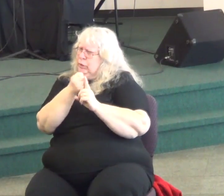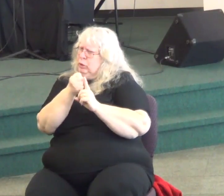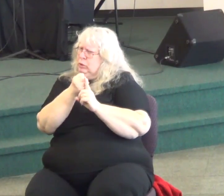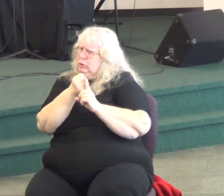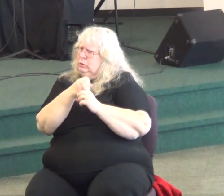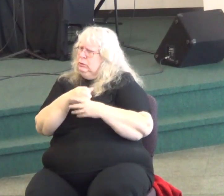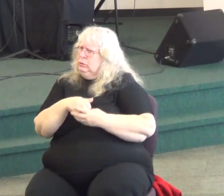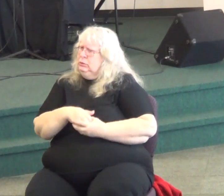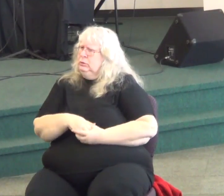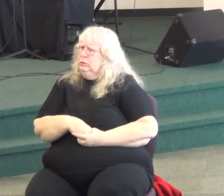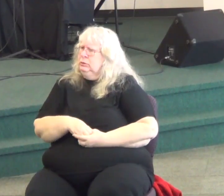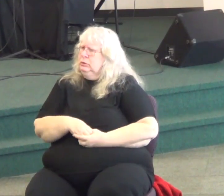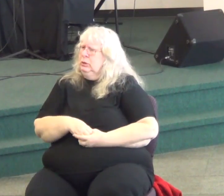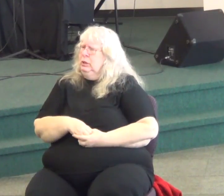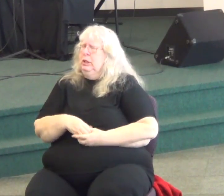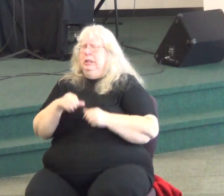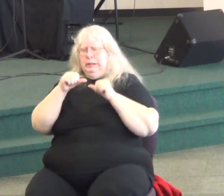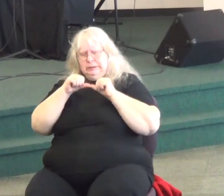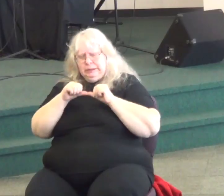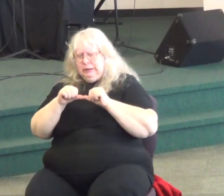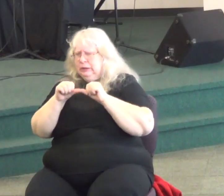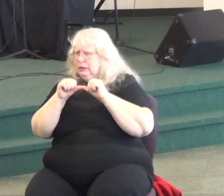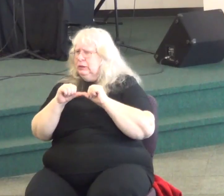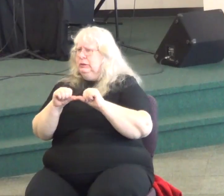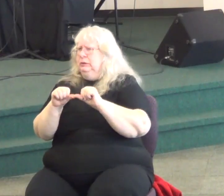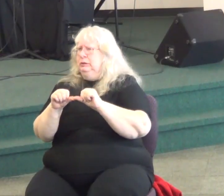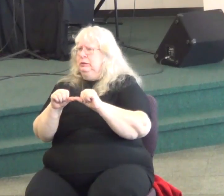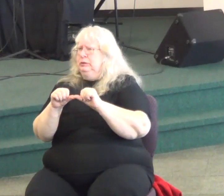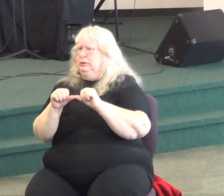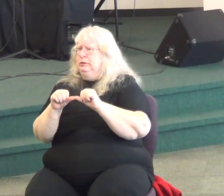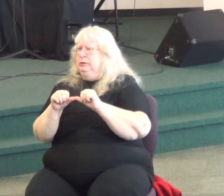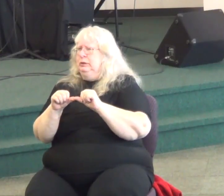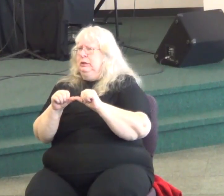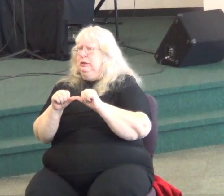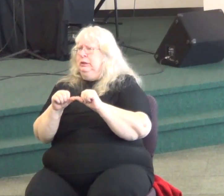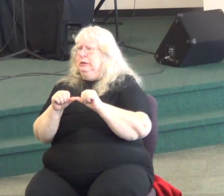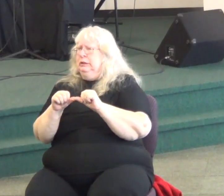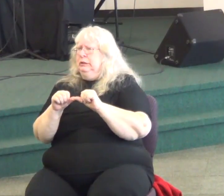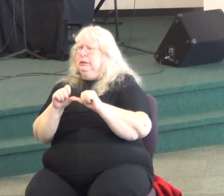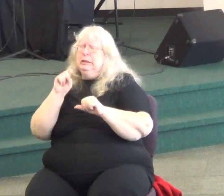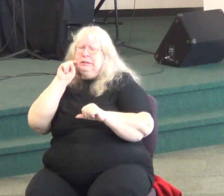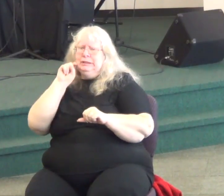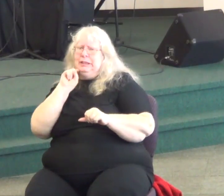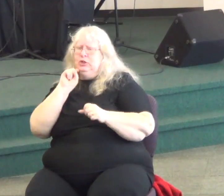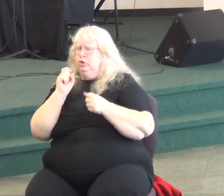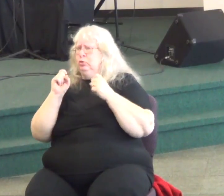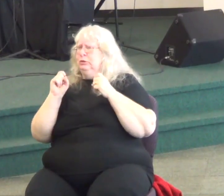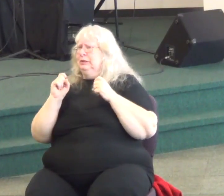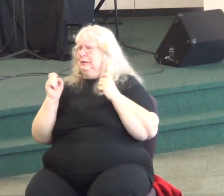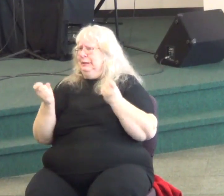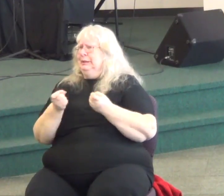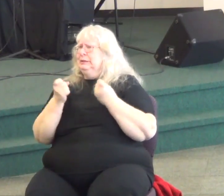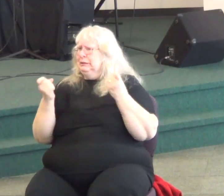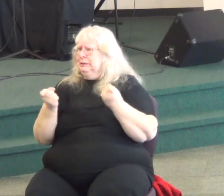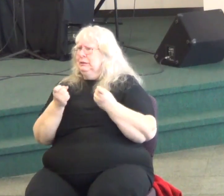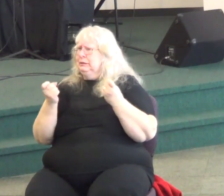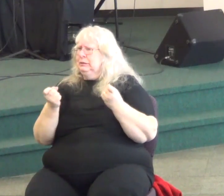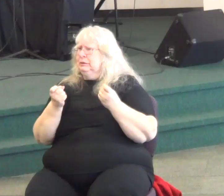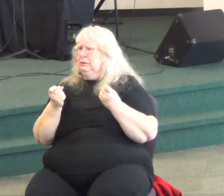goes on and on and on. Pornography, there's just one thing after another we all need saved from. The news of